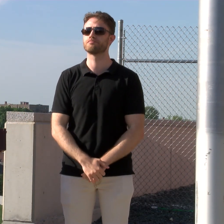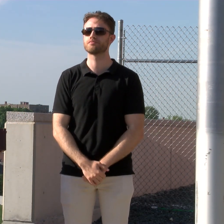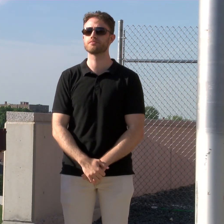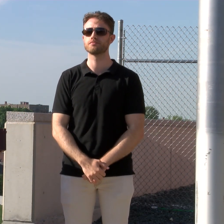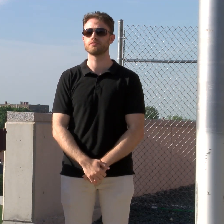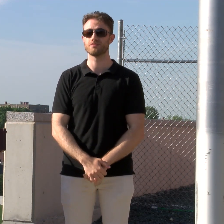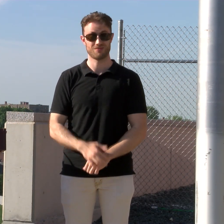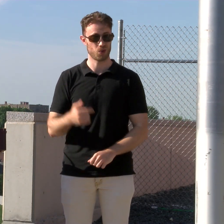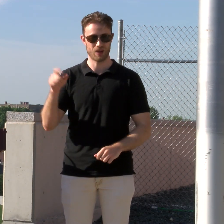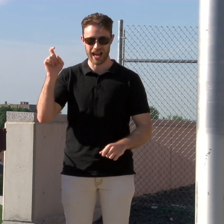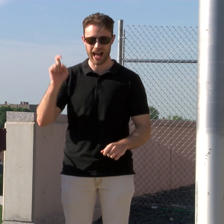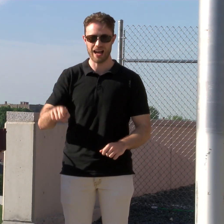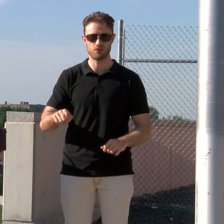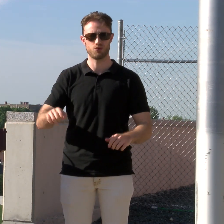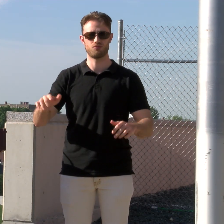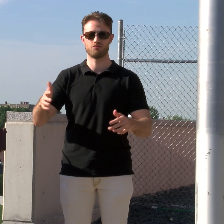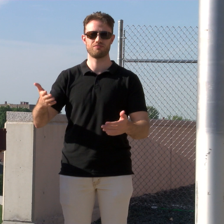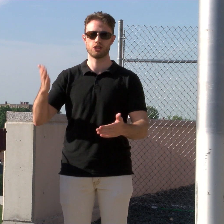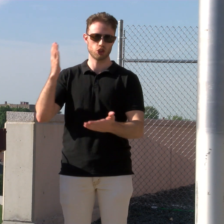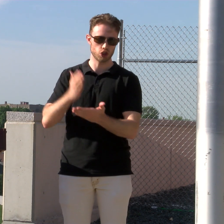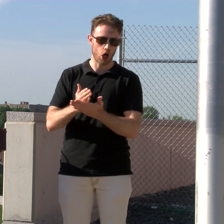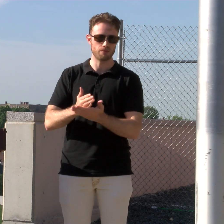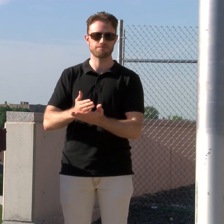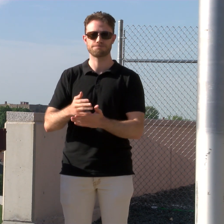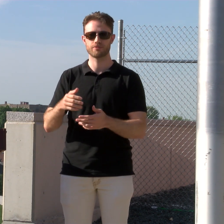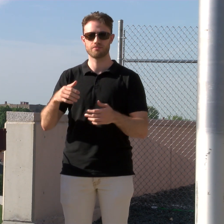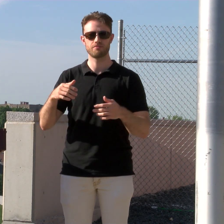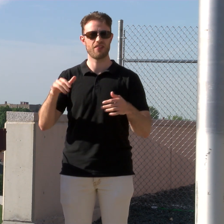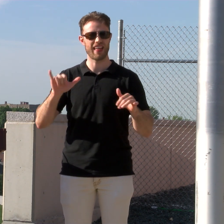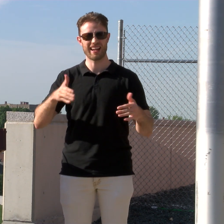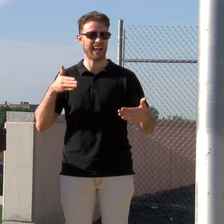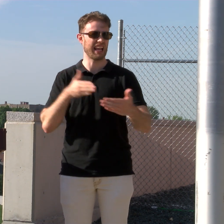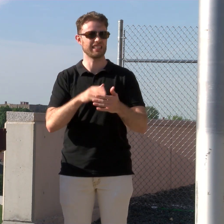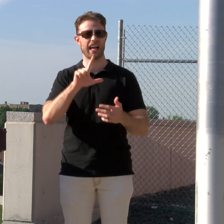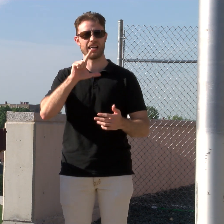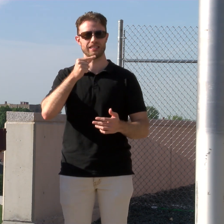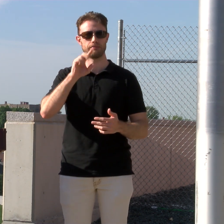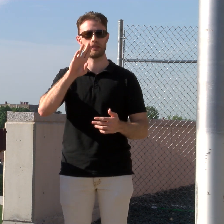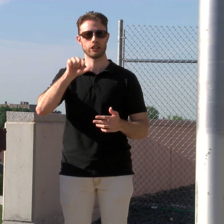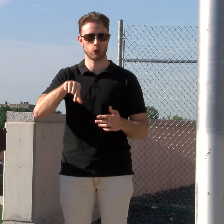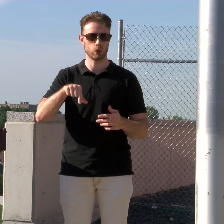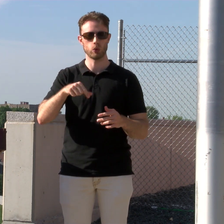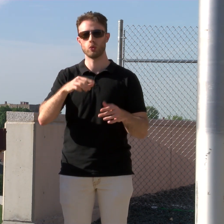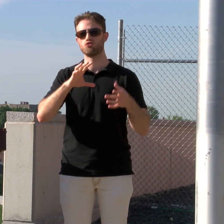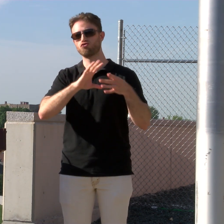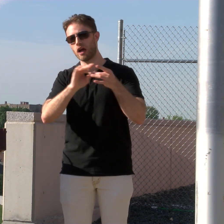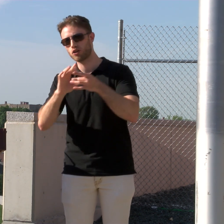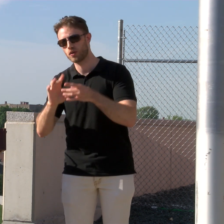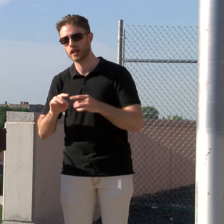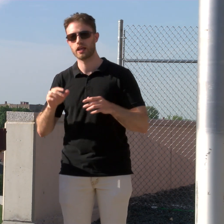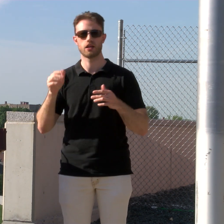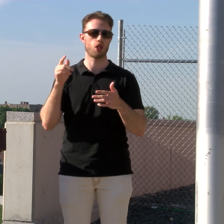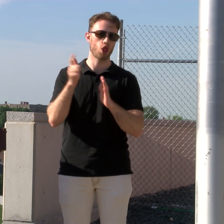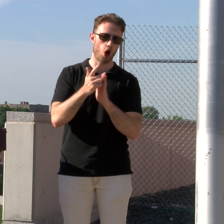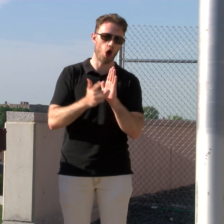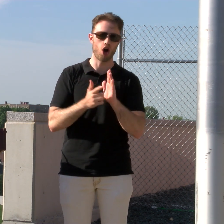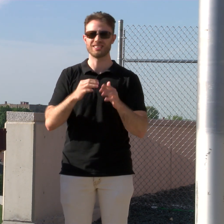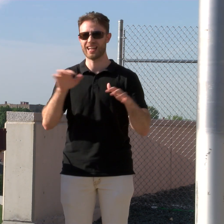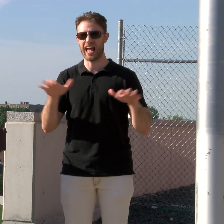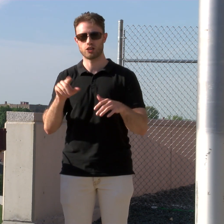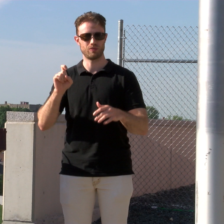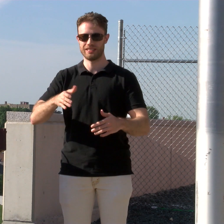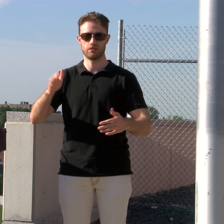must stem the tide of anti-LGBTQ plus rhetoric, laws, and actions.